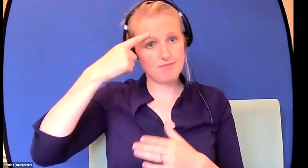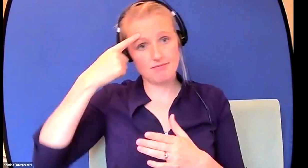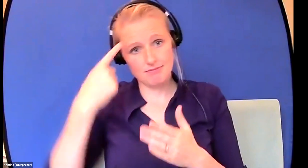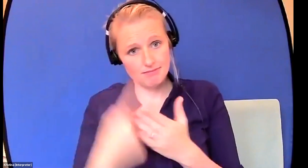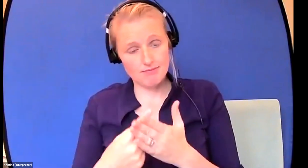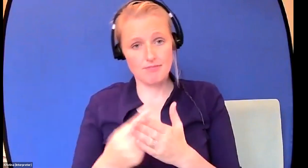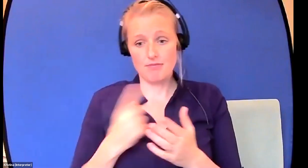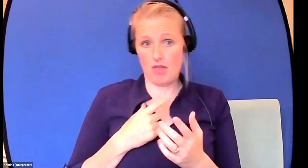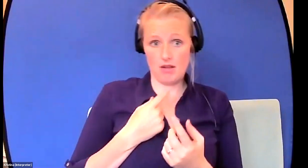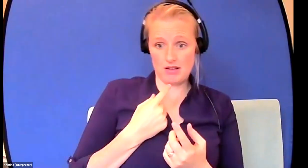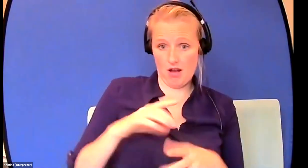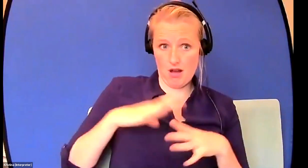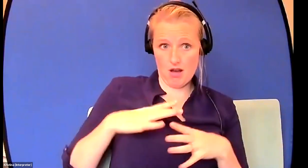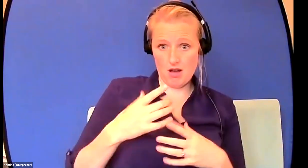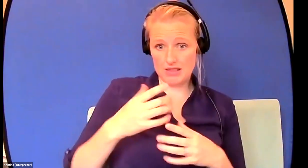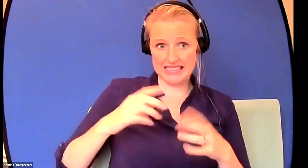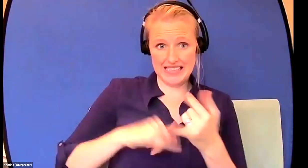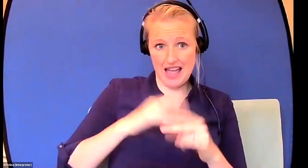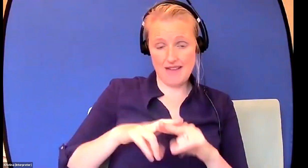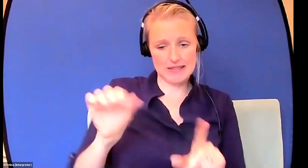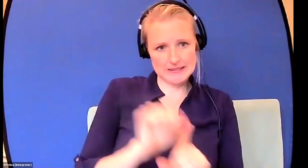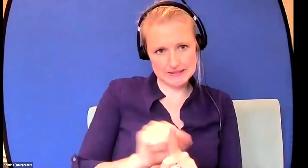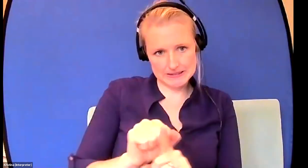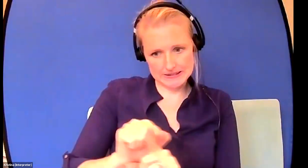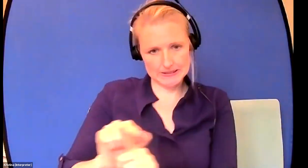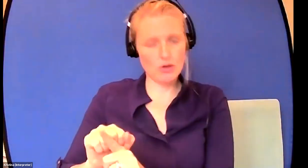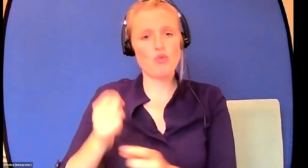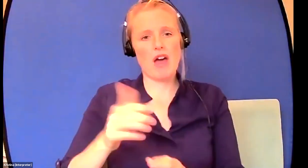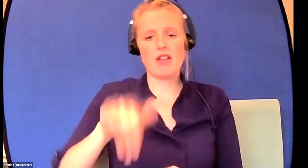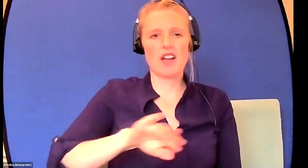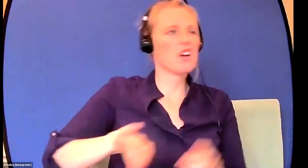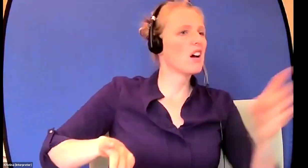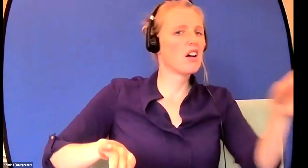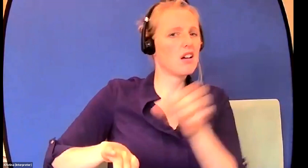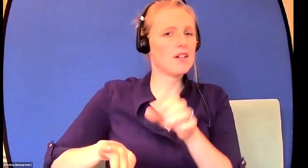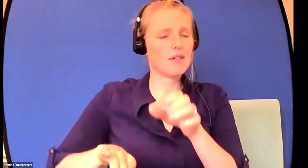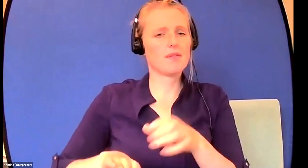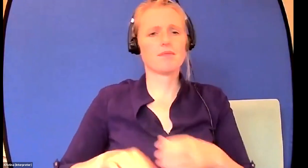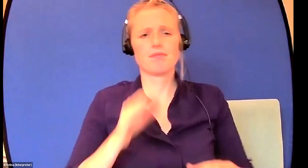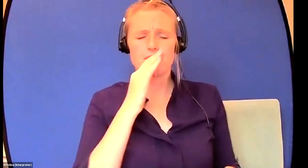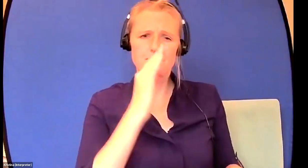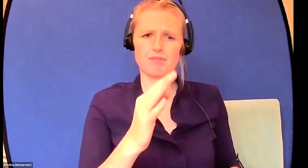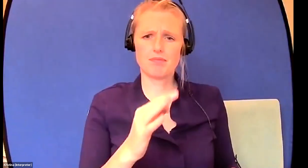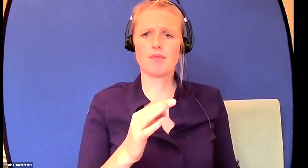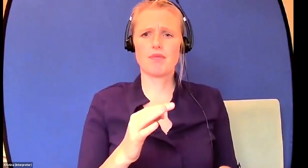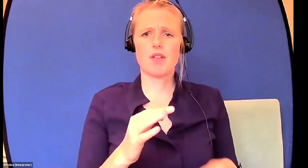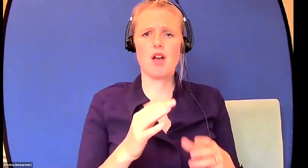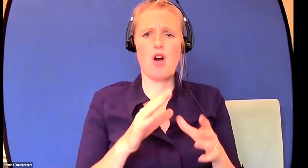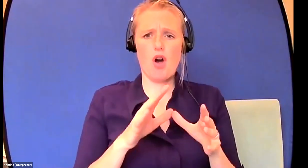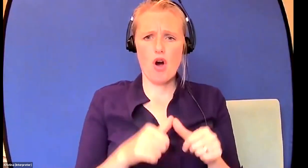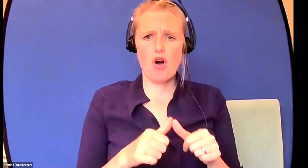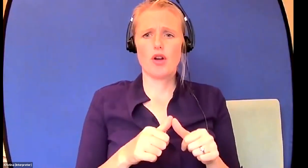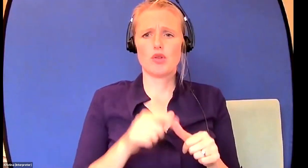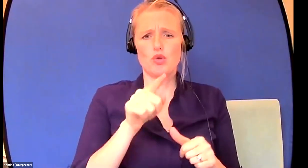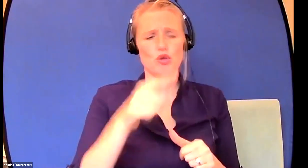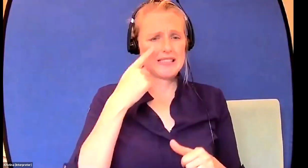it. How do our speakers see this as a potential solution to the precarity of cultural